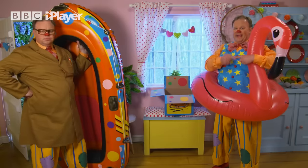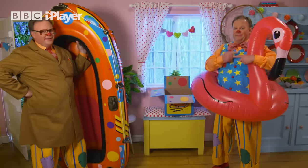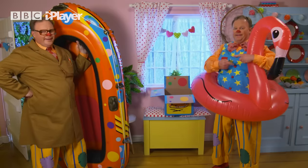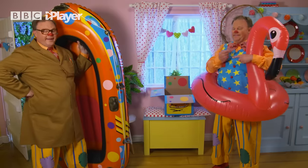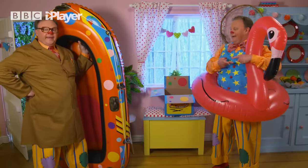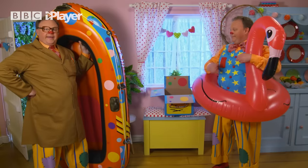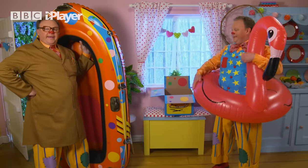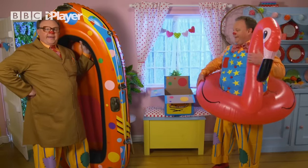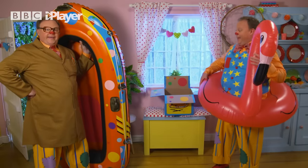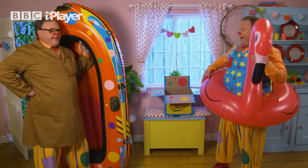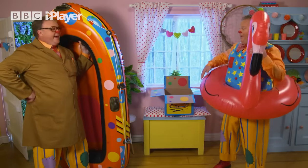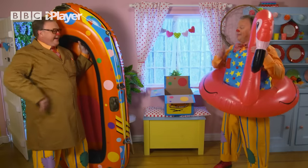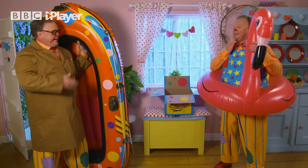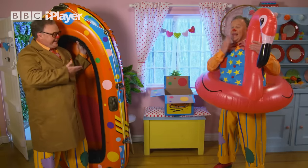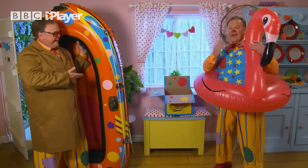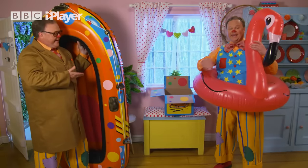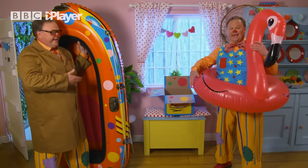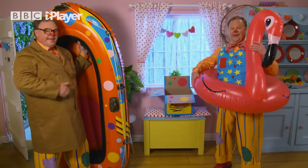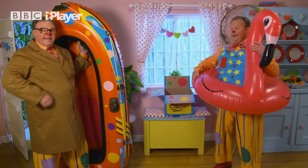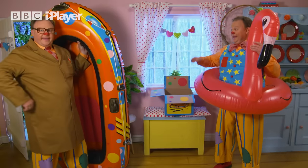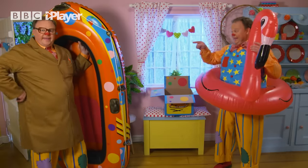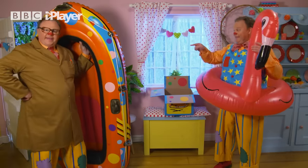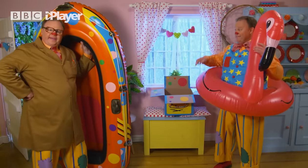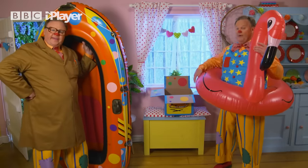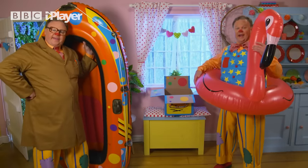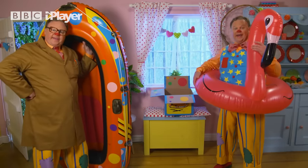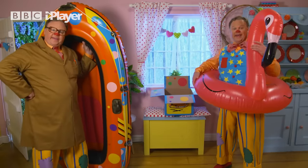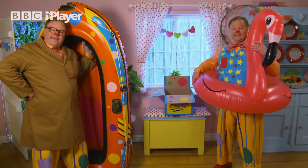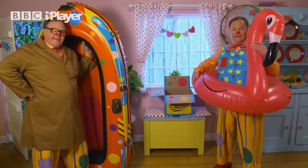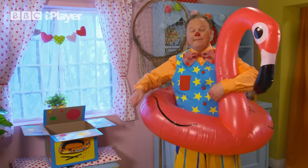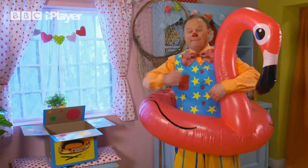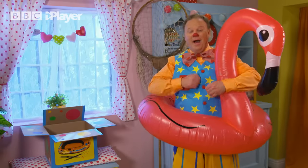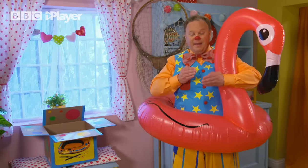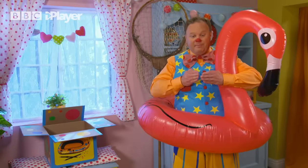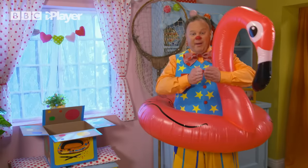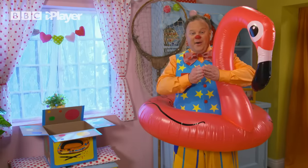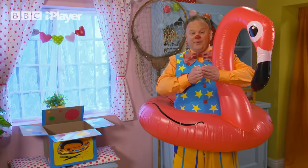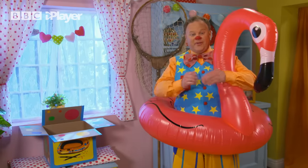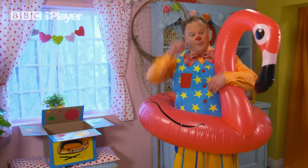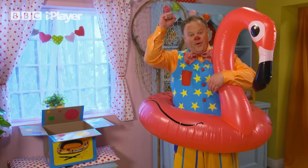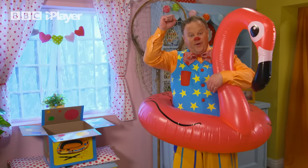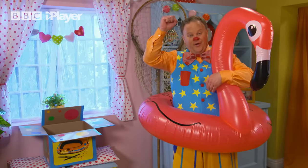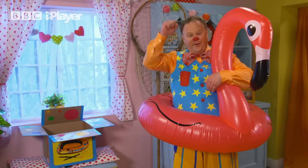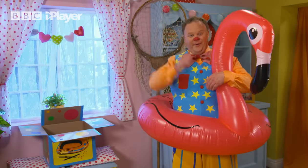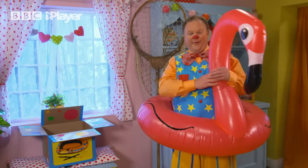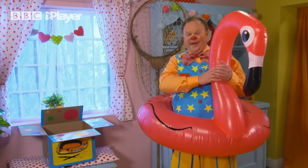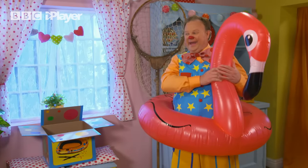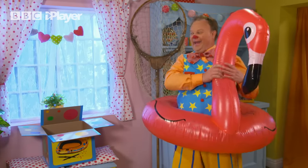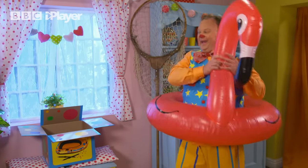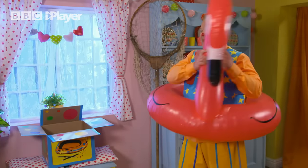shopkeeper Tumble. Oh, thank you. That's more like it. My boat. Woohoo! You need